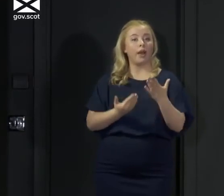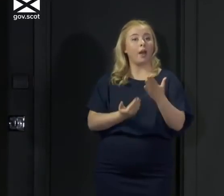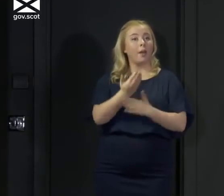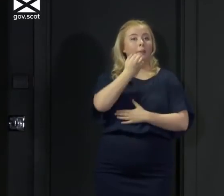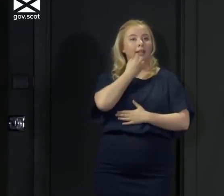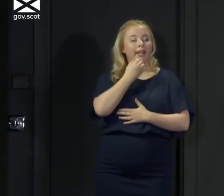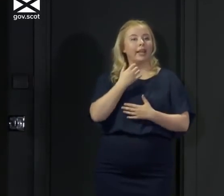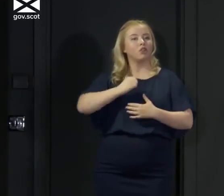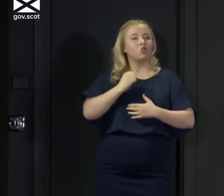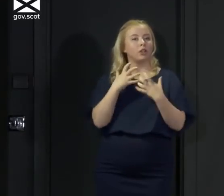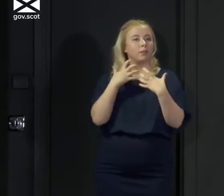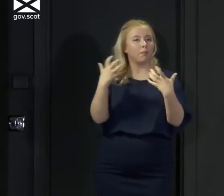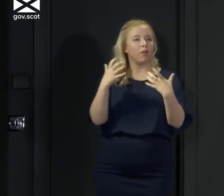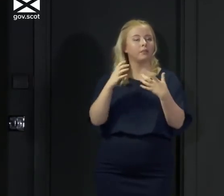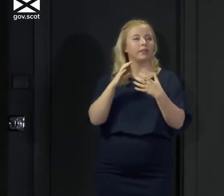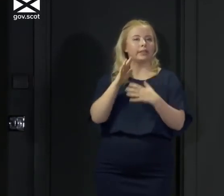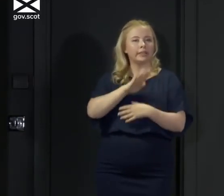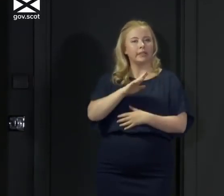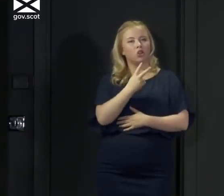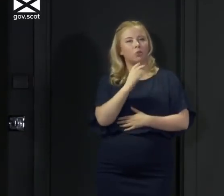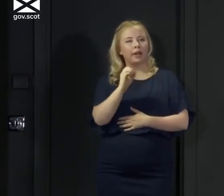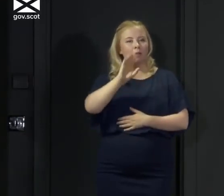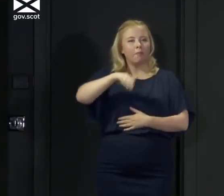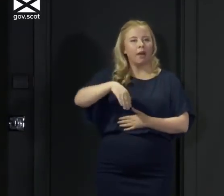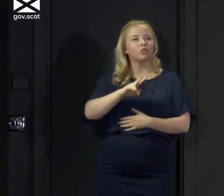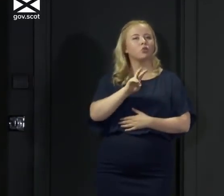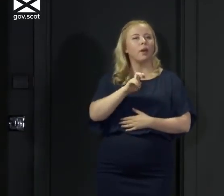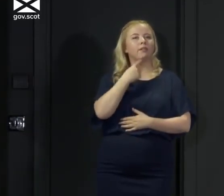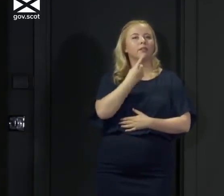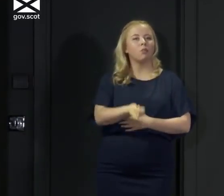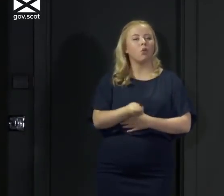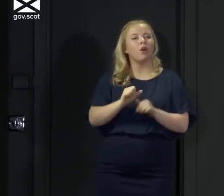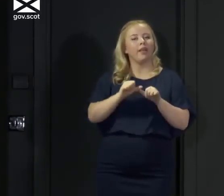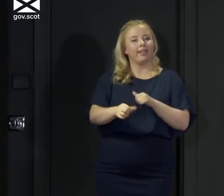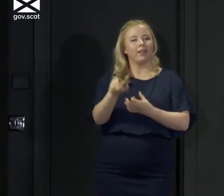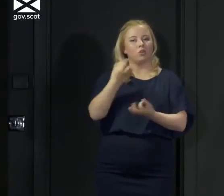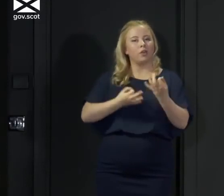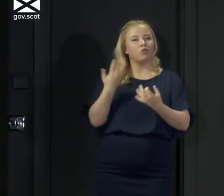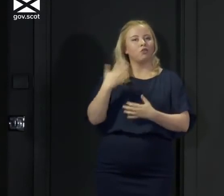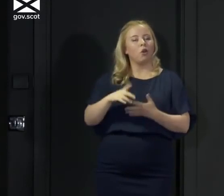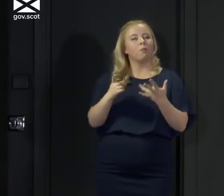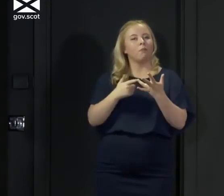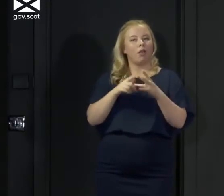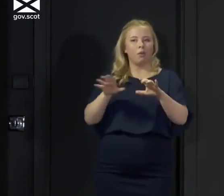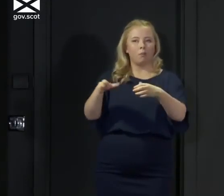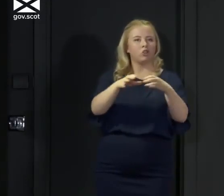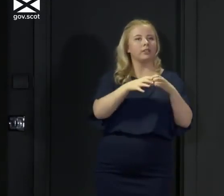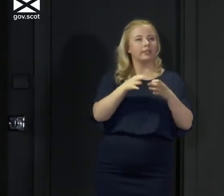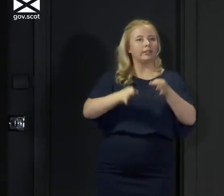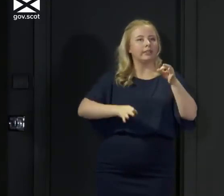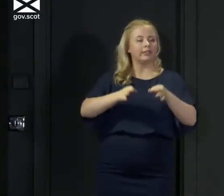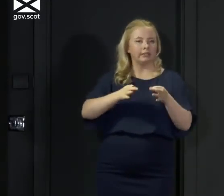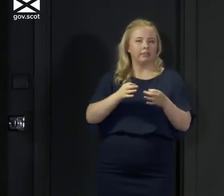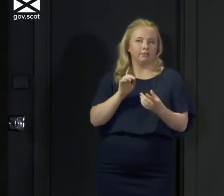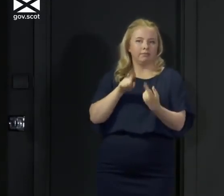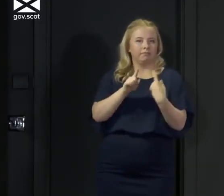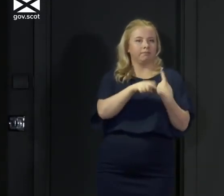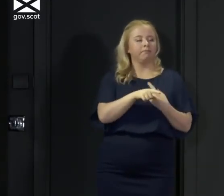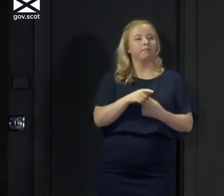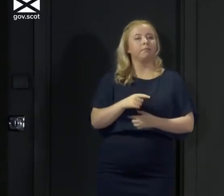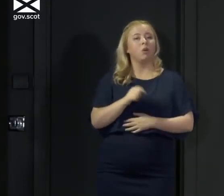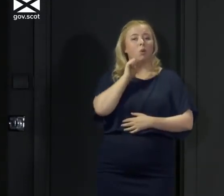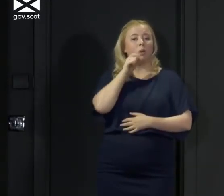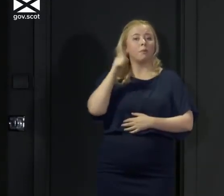Scottish Parliament around 20 past 12 tomorrow, and then taking questions from opposition party leaders. And I will be